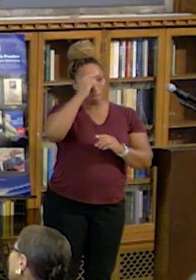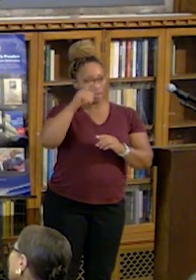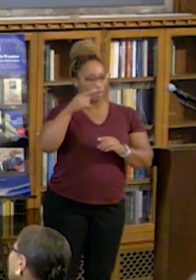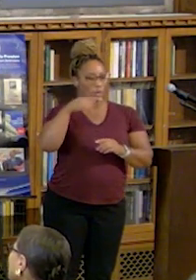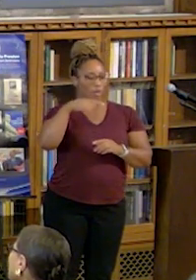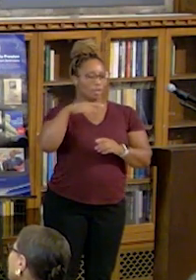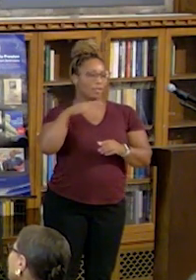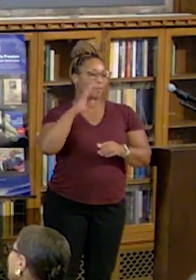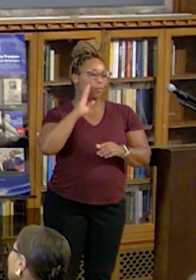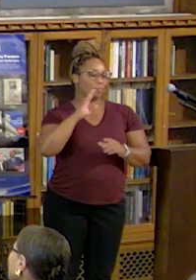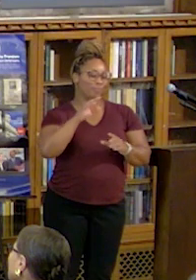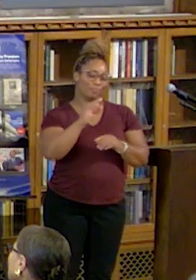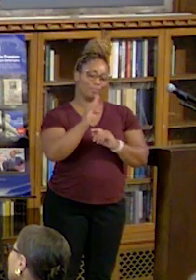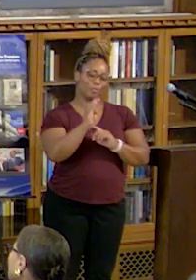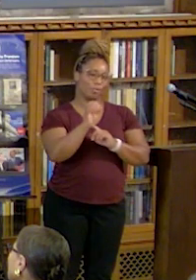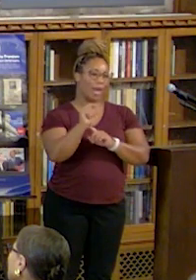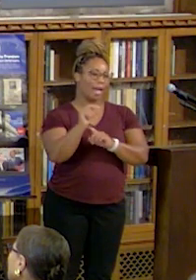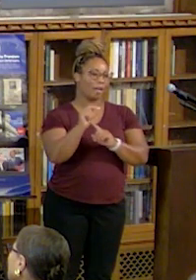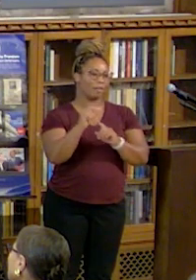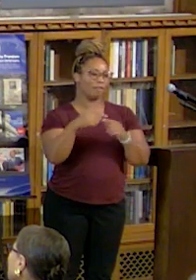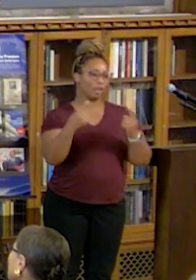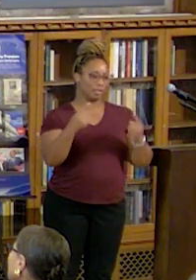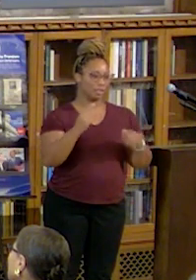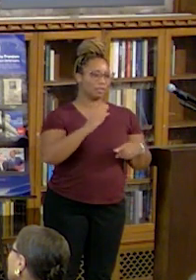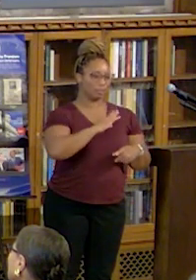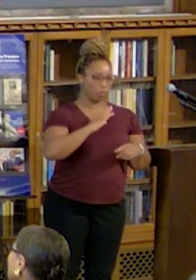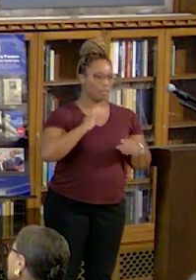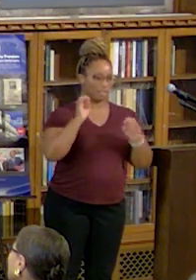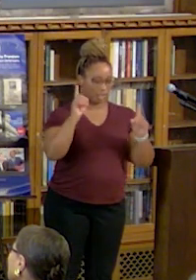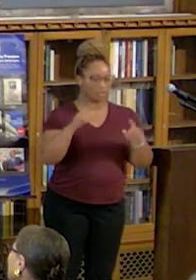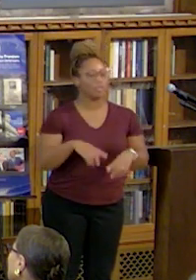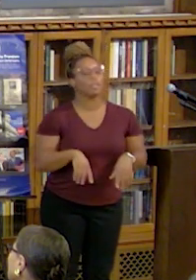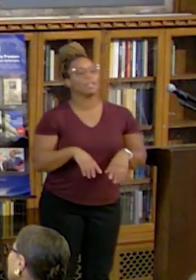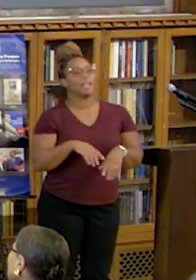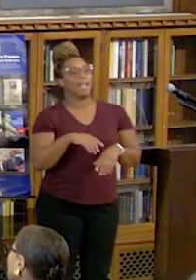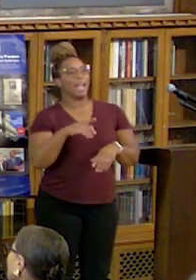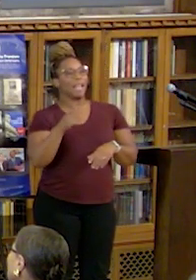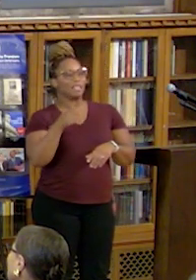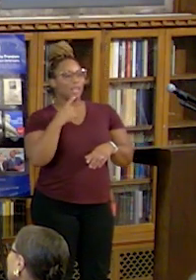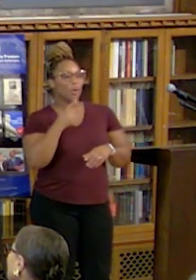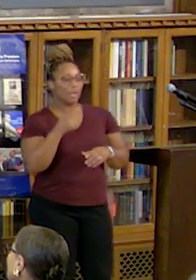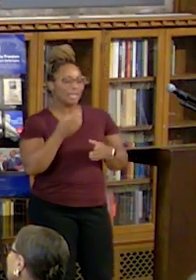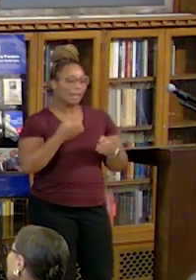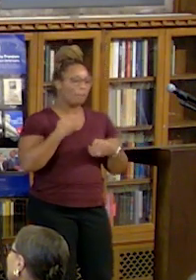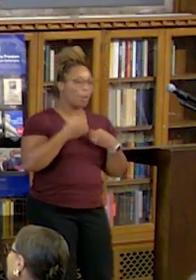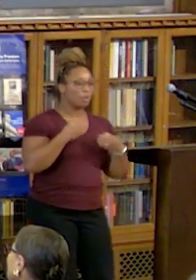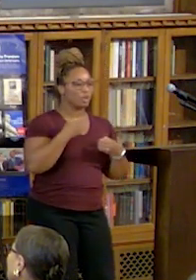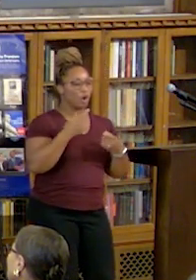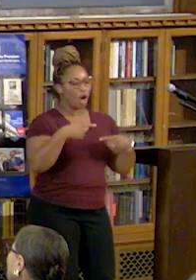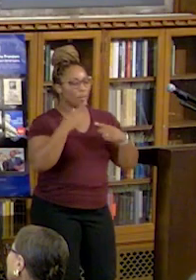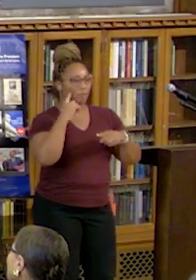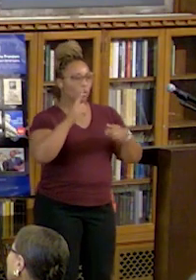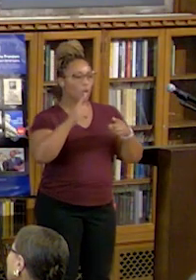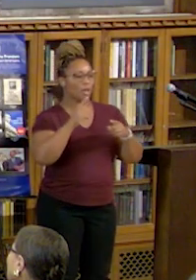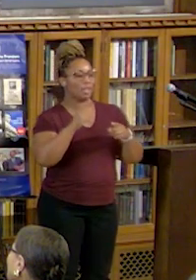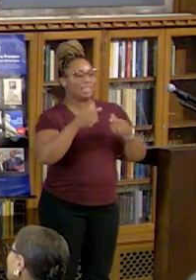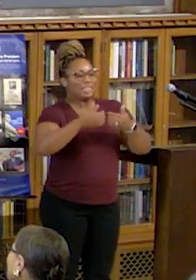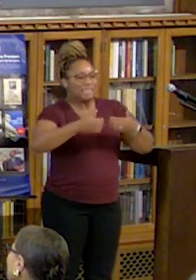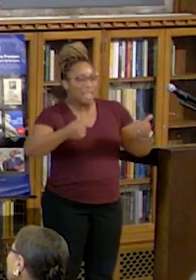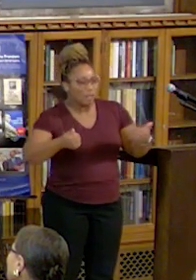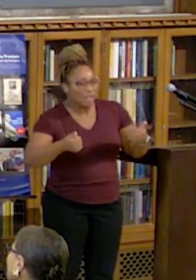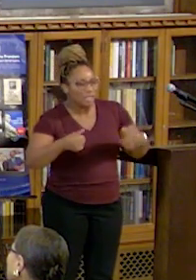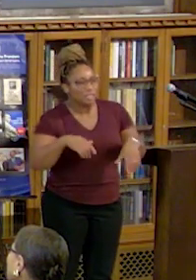there's the part I hate and this the part that says is essentially making a emotional argument for desegregation that you know that